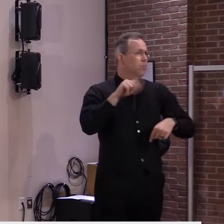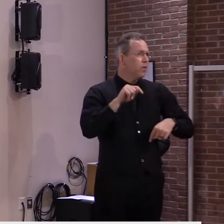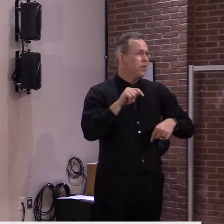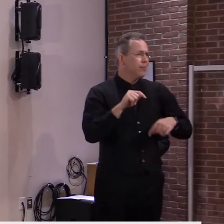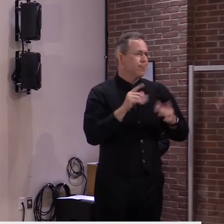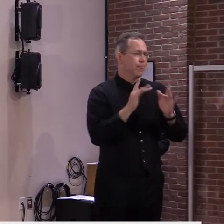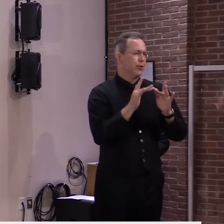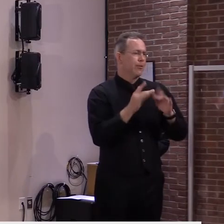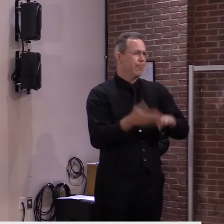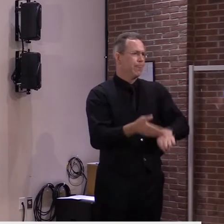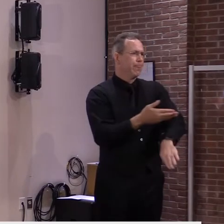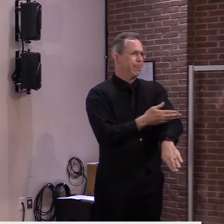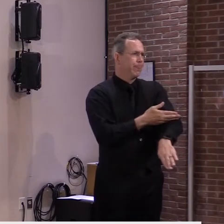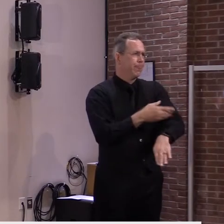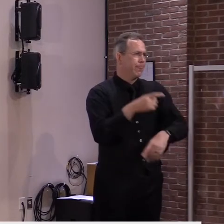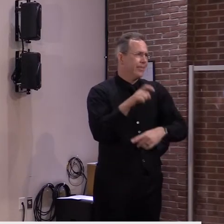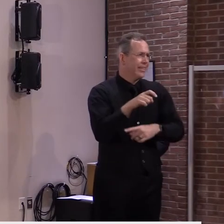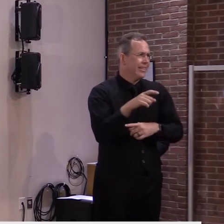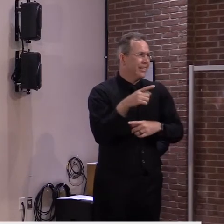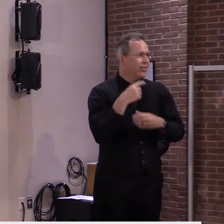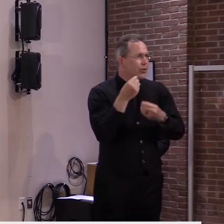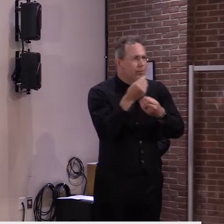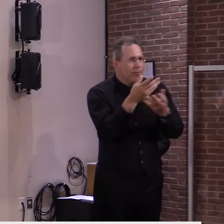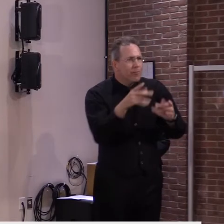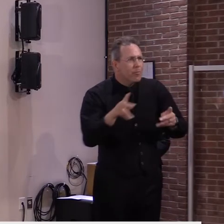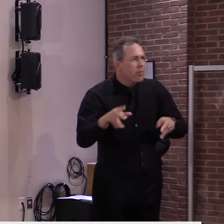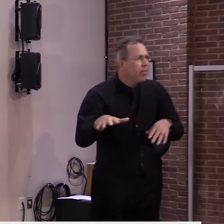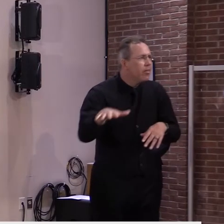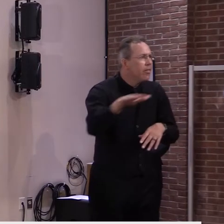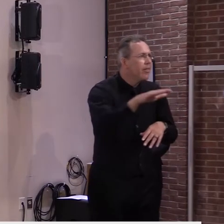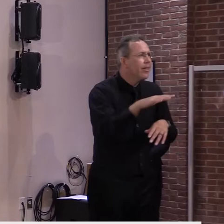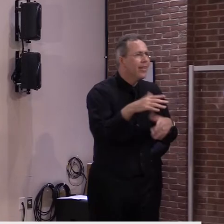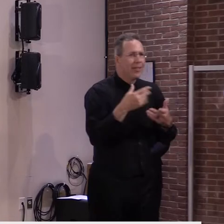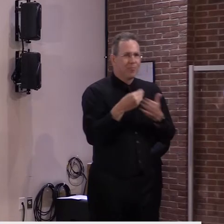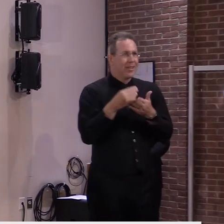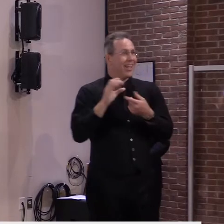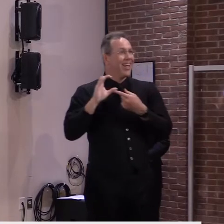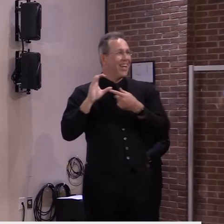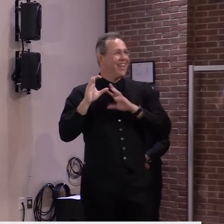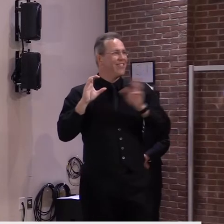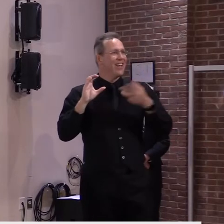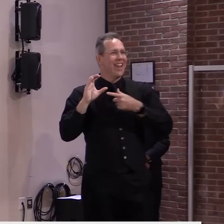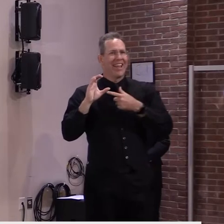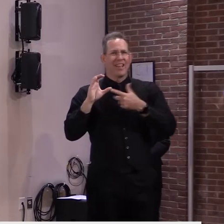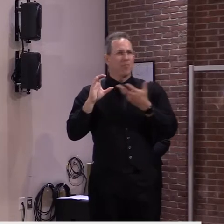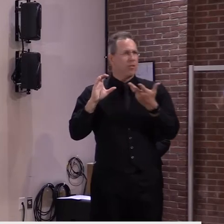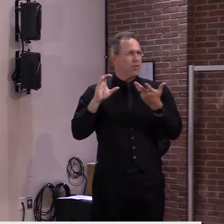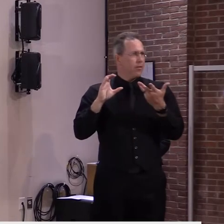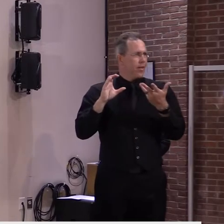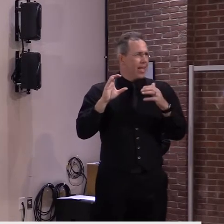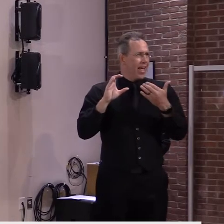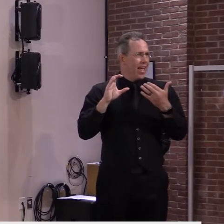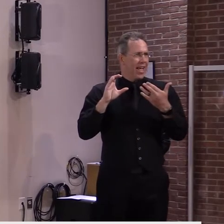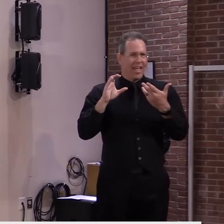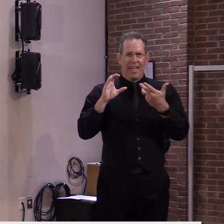communicate to Vermonters what we're going to do with this money. So it's transparent,